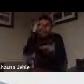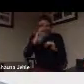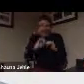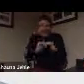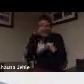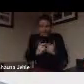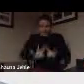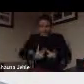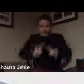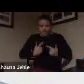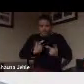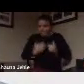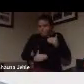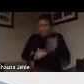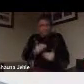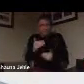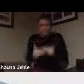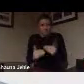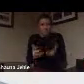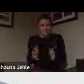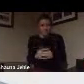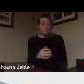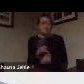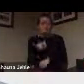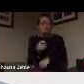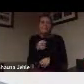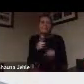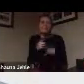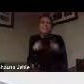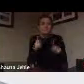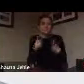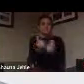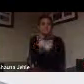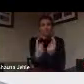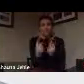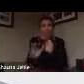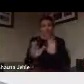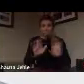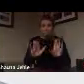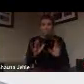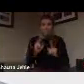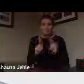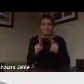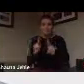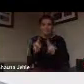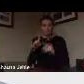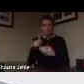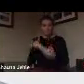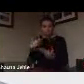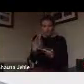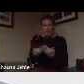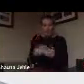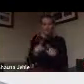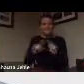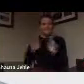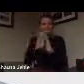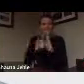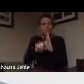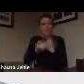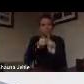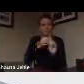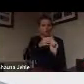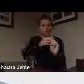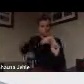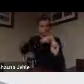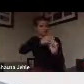And that is a little bit different for everybody because everyone comes in with a different background. So for us, it was